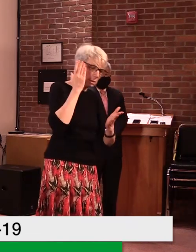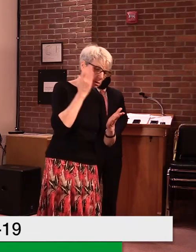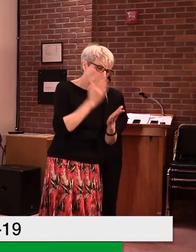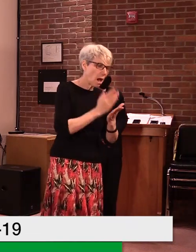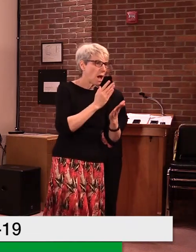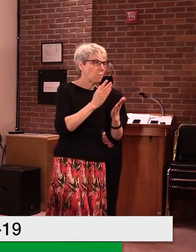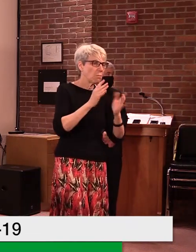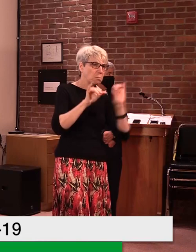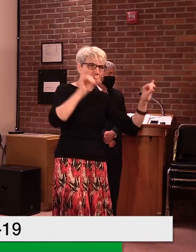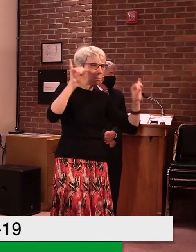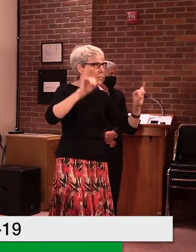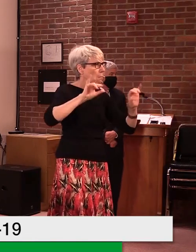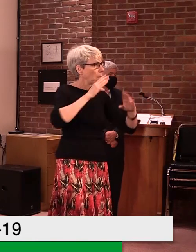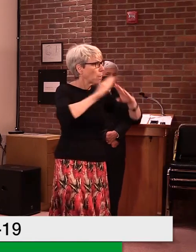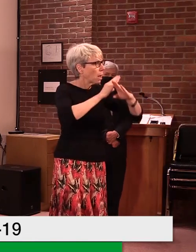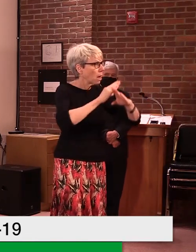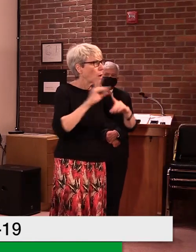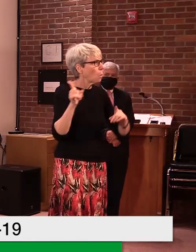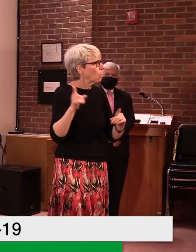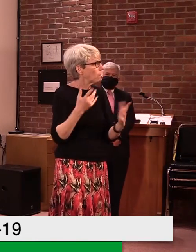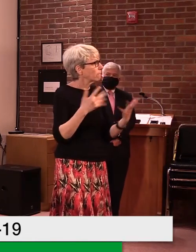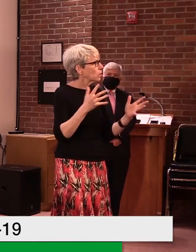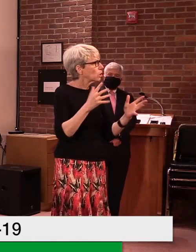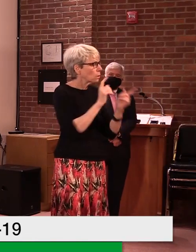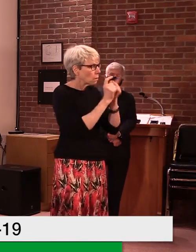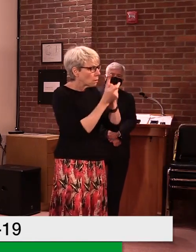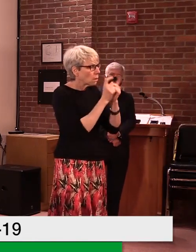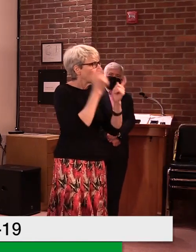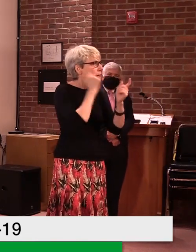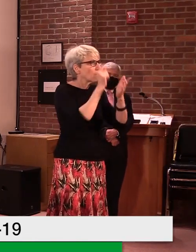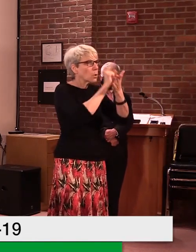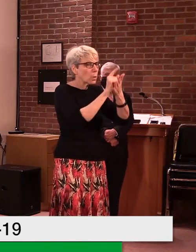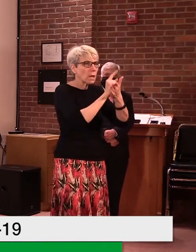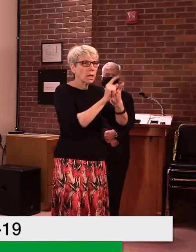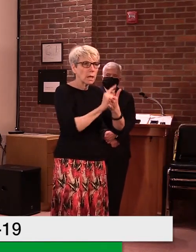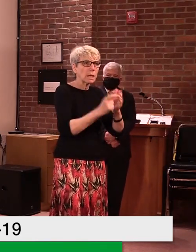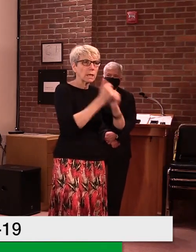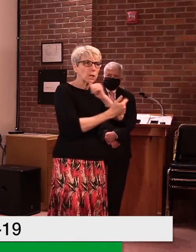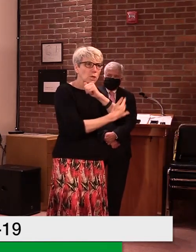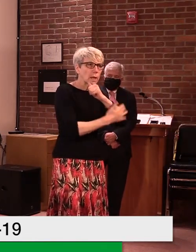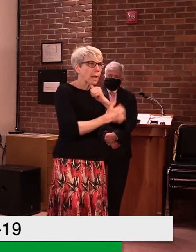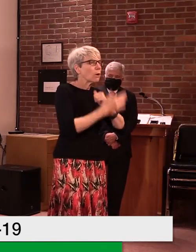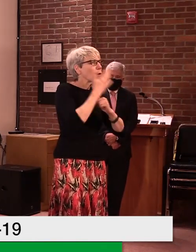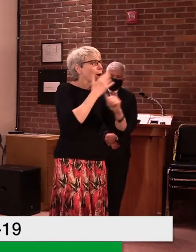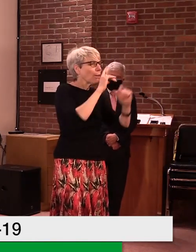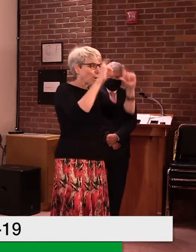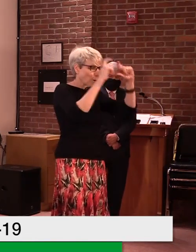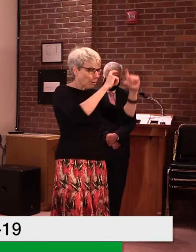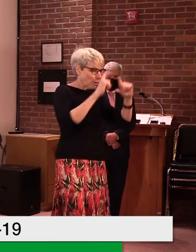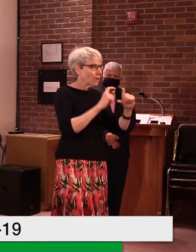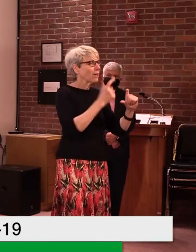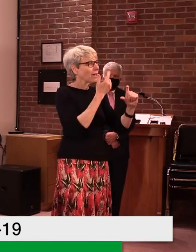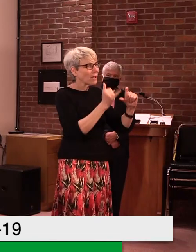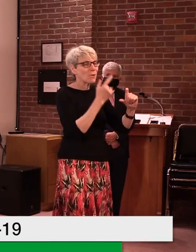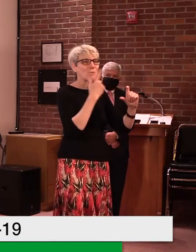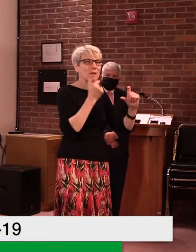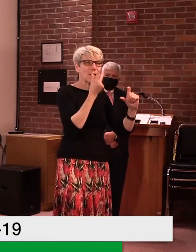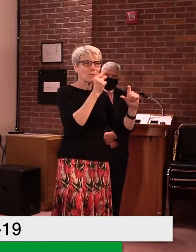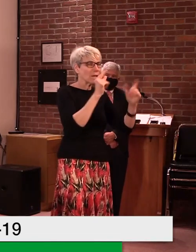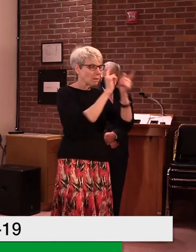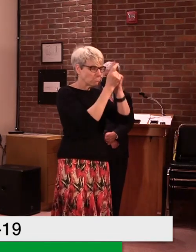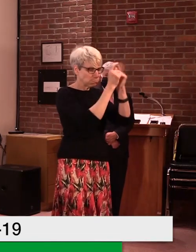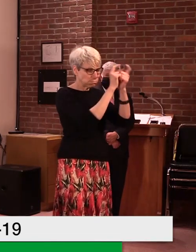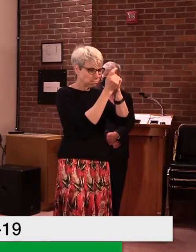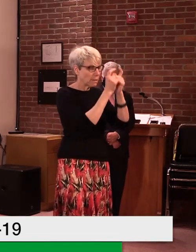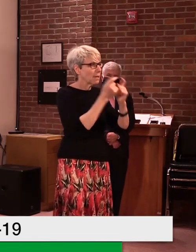county by county. So if we see an area, I look at the map and look at the data on a daily